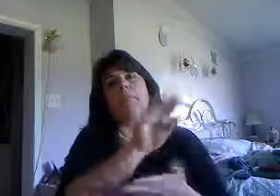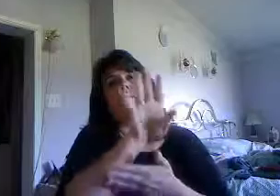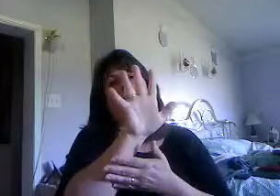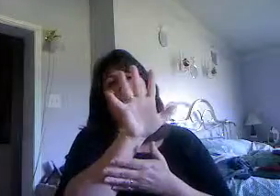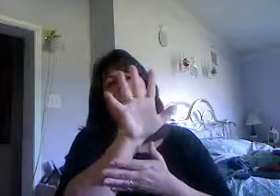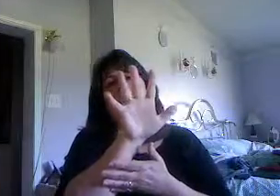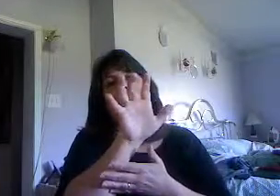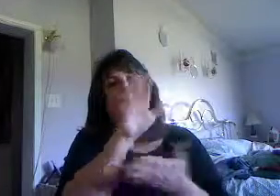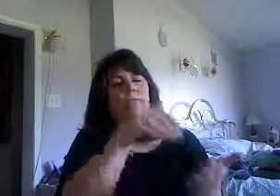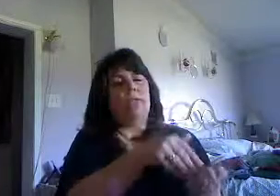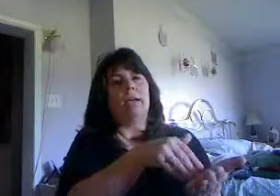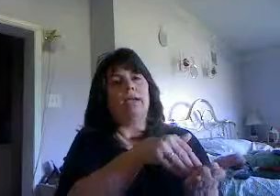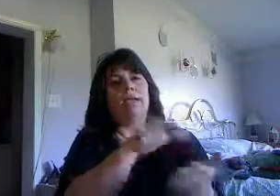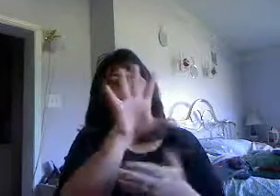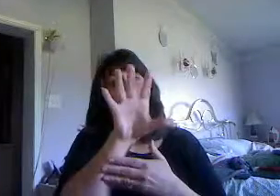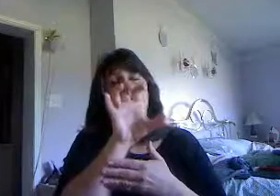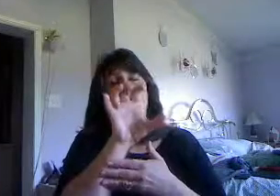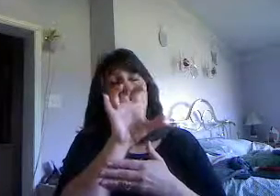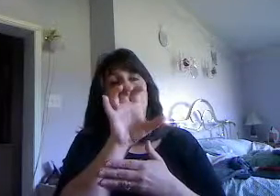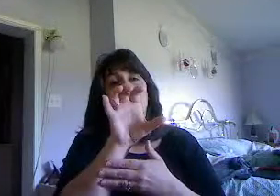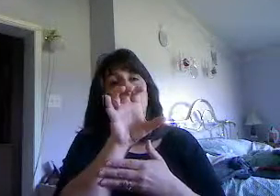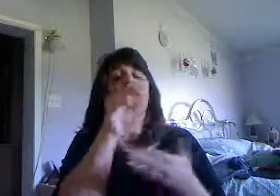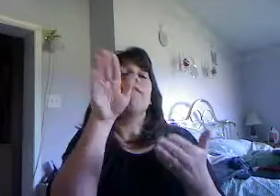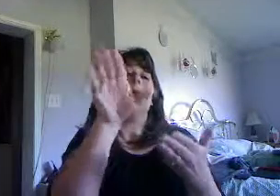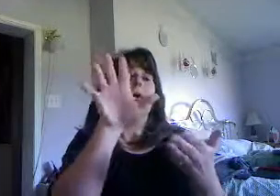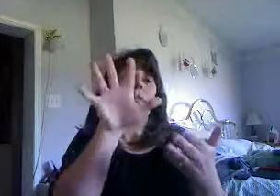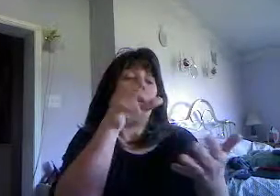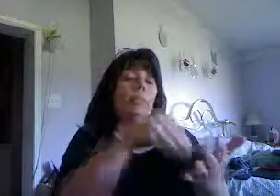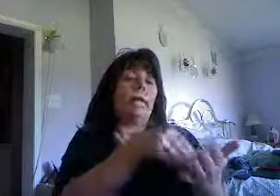$5,500 per child on education.